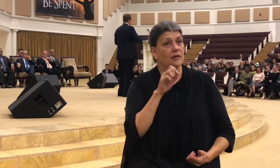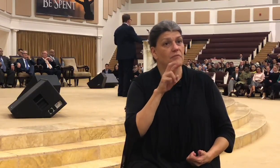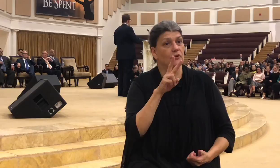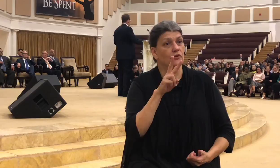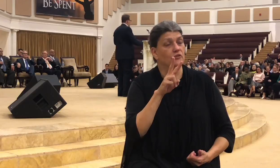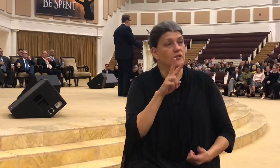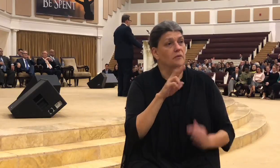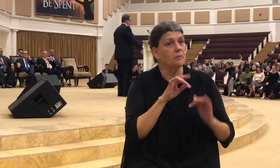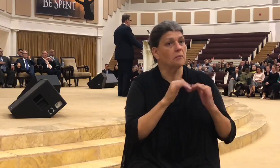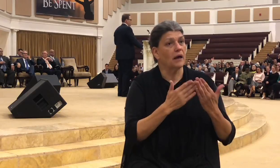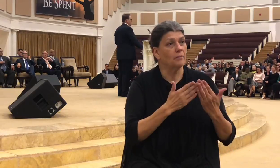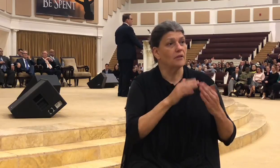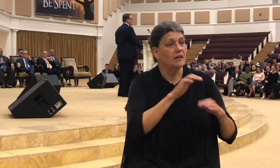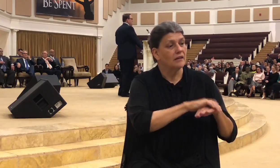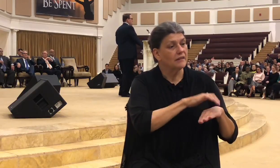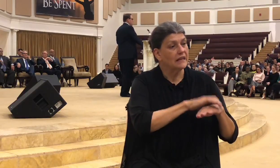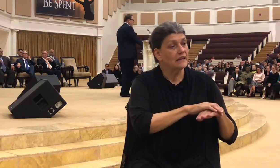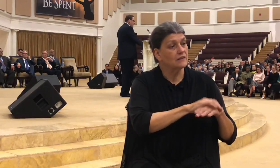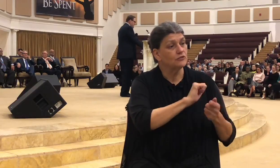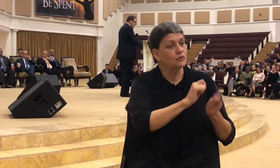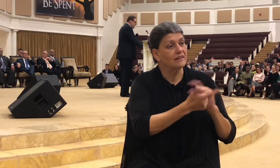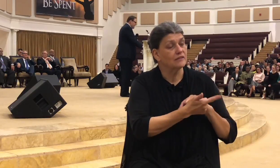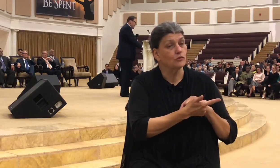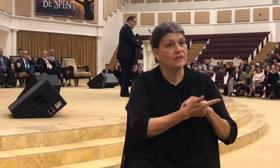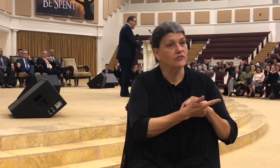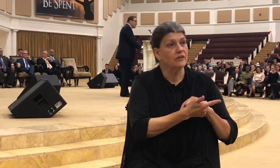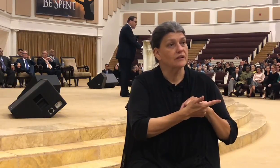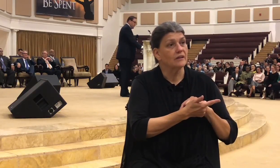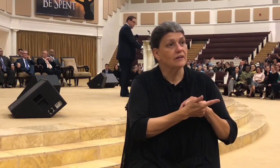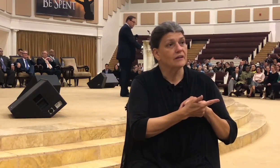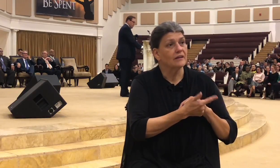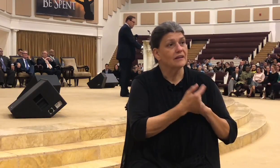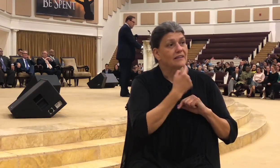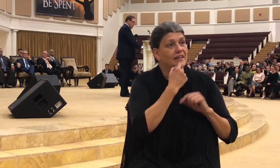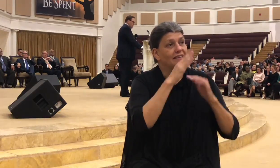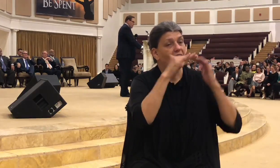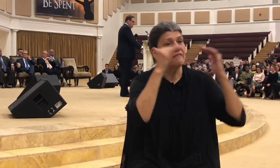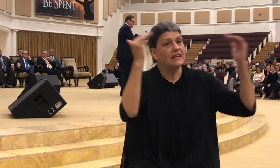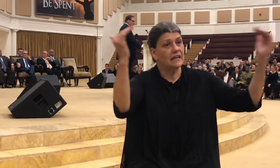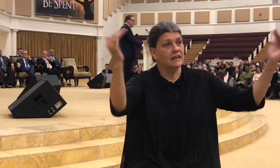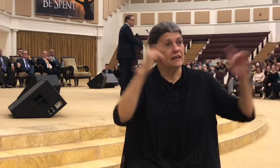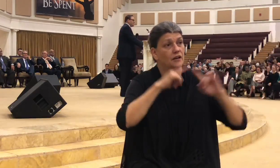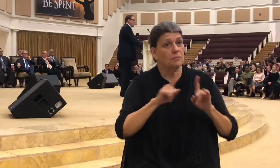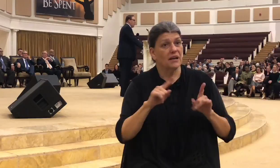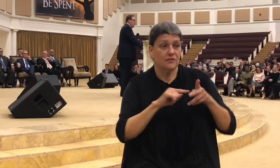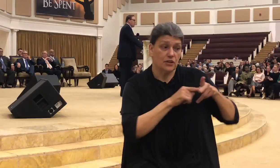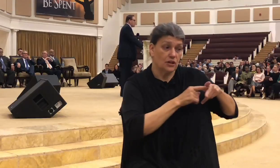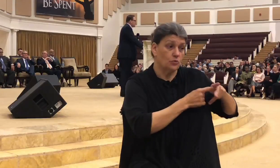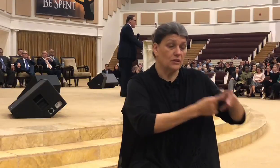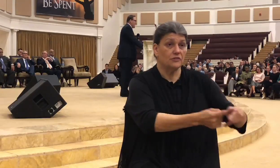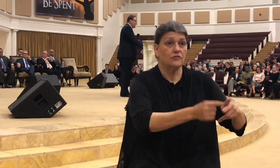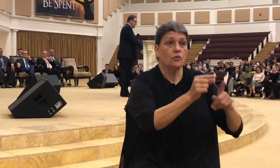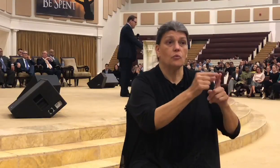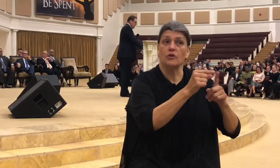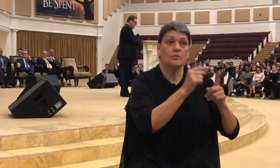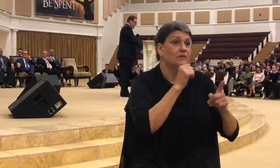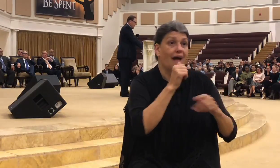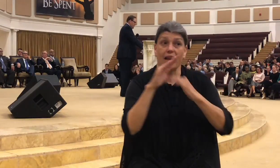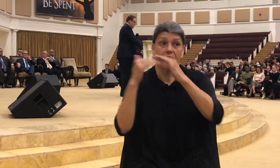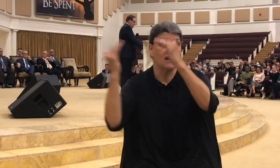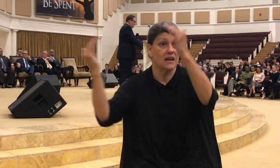the English transliteration, translates it heaven. But the original word was not